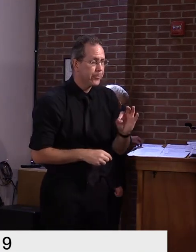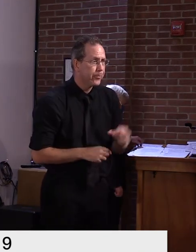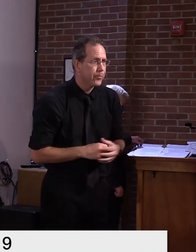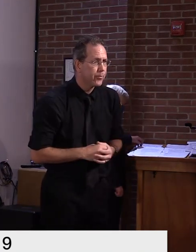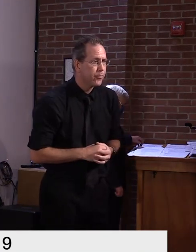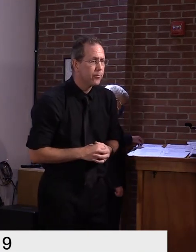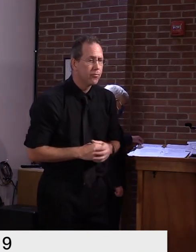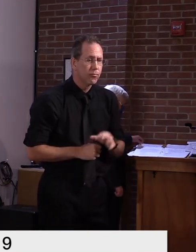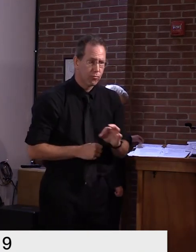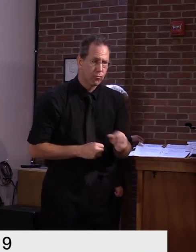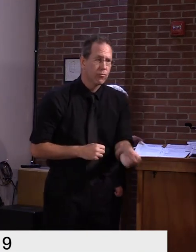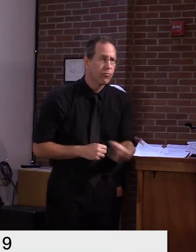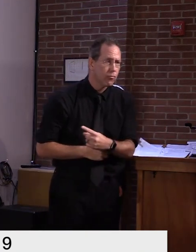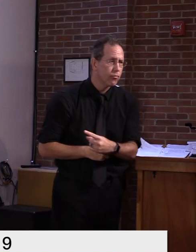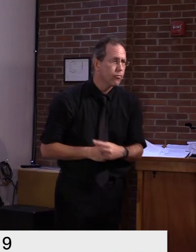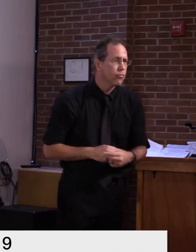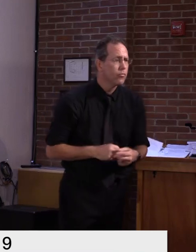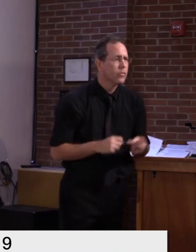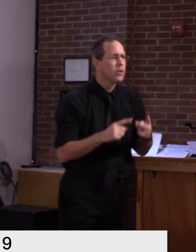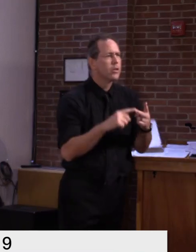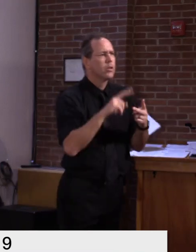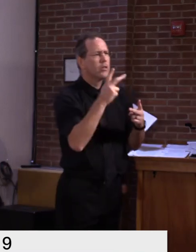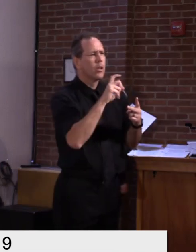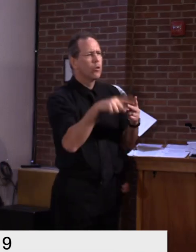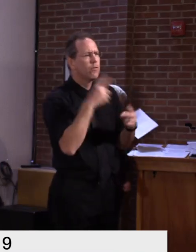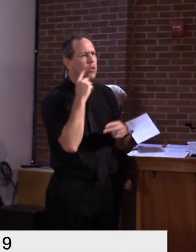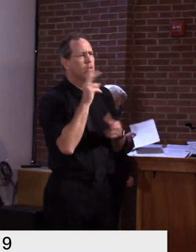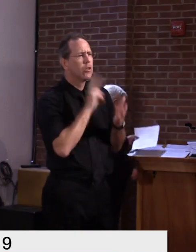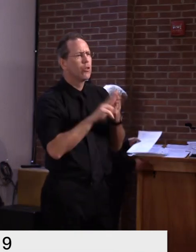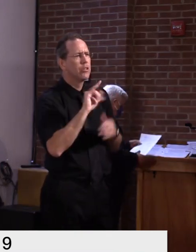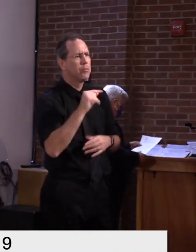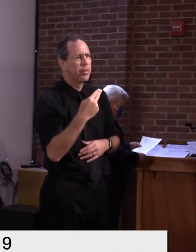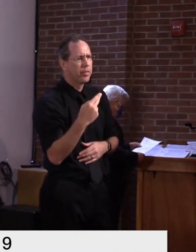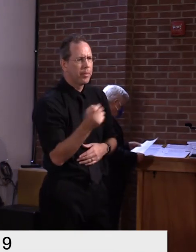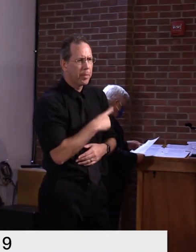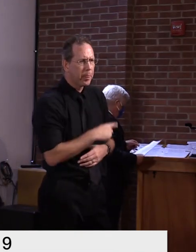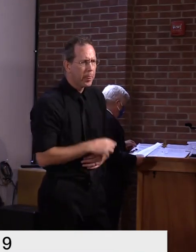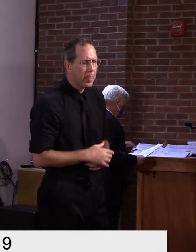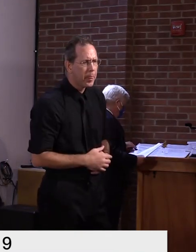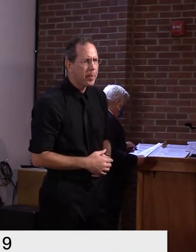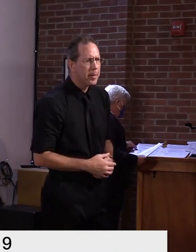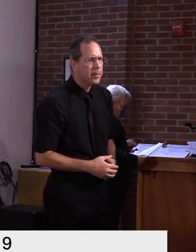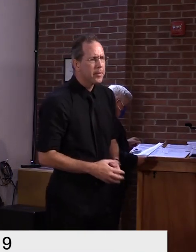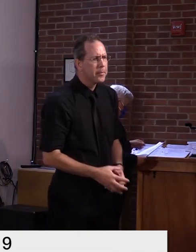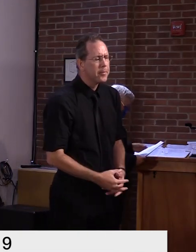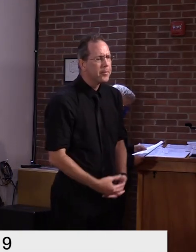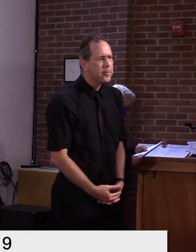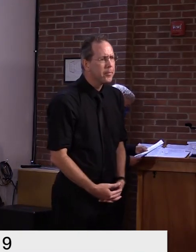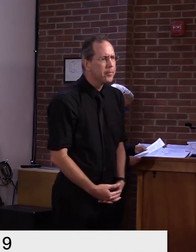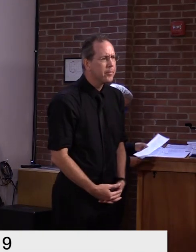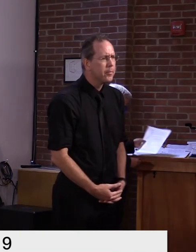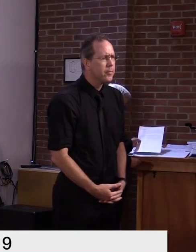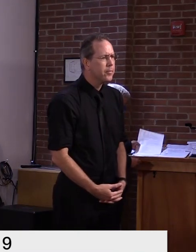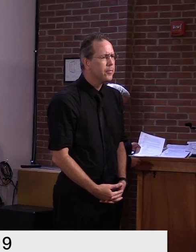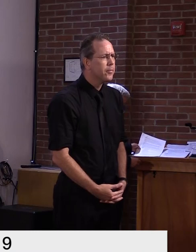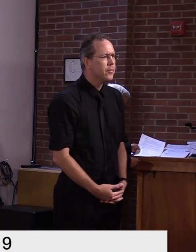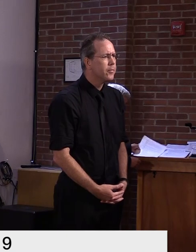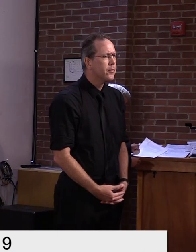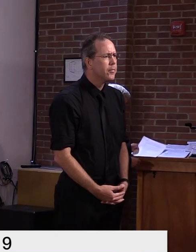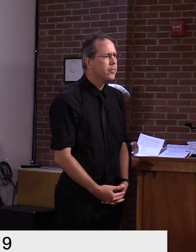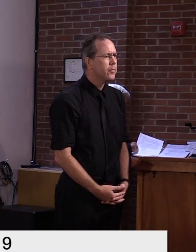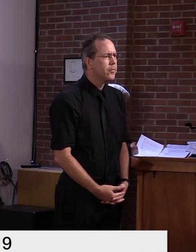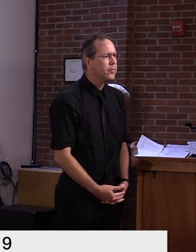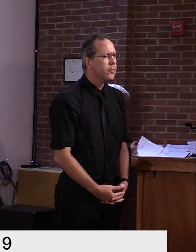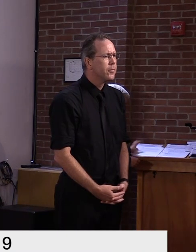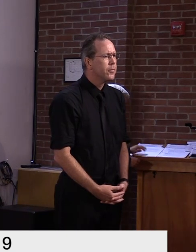remote learning can parents really expect that their kids are going to get at